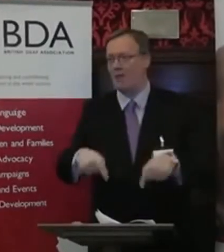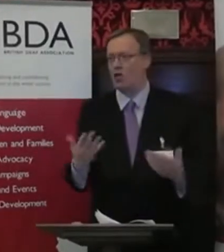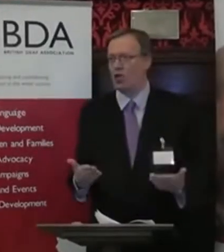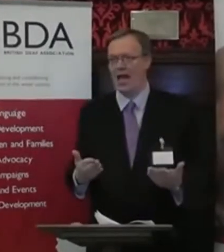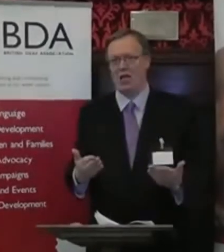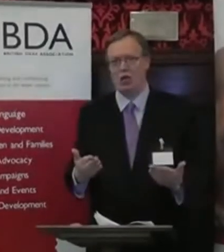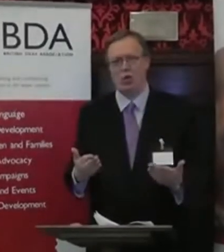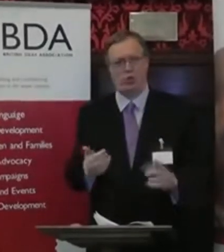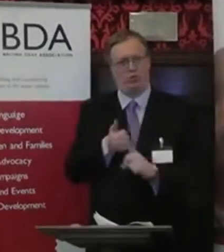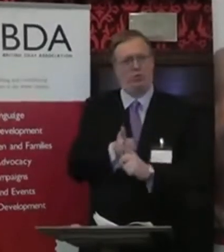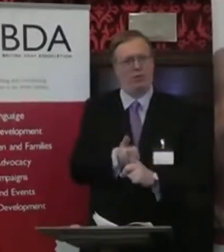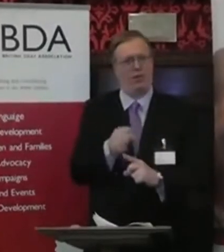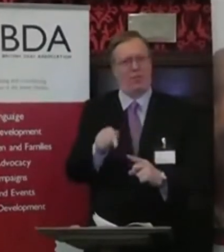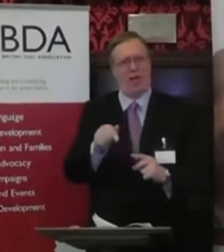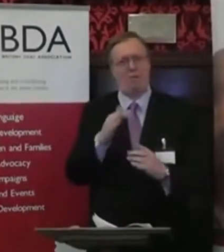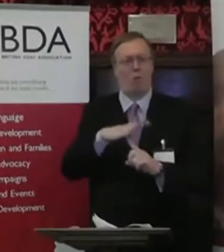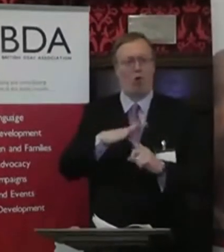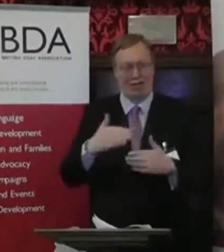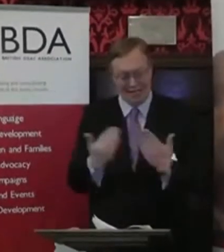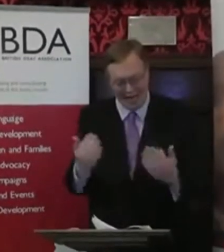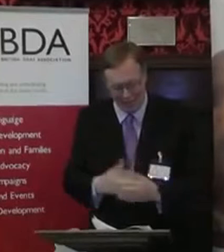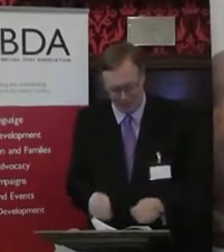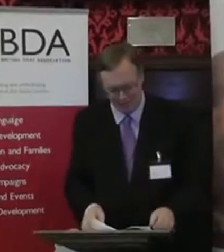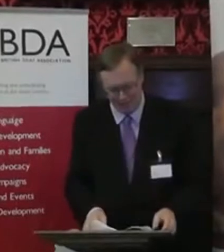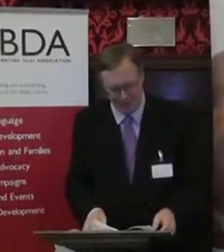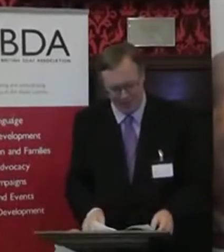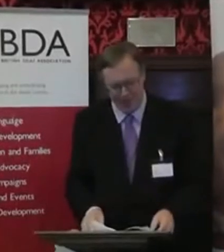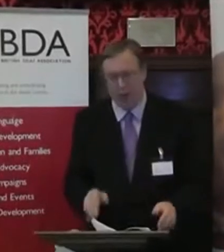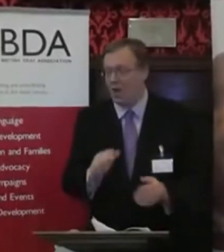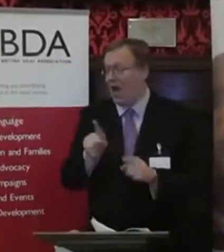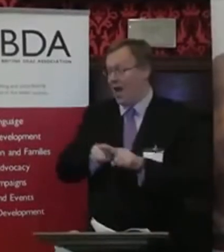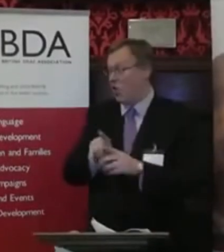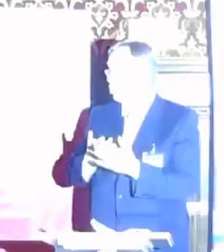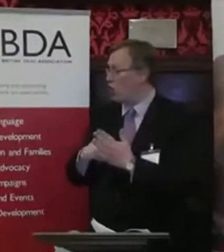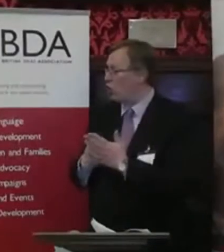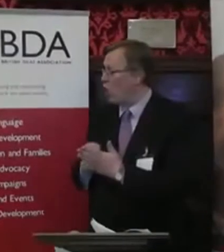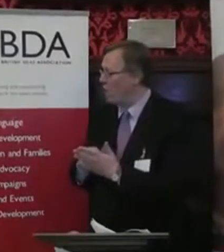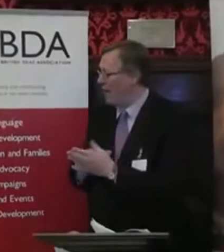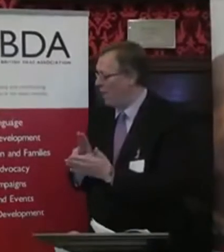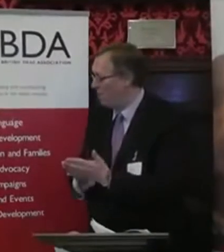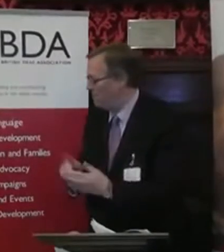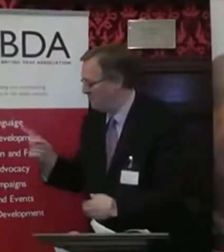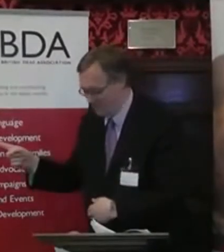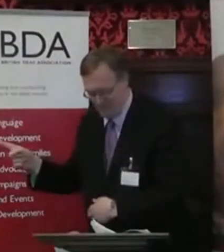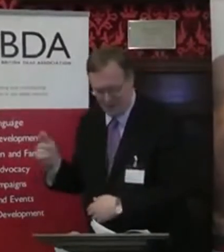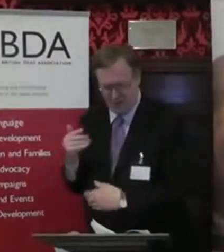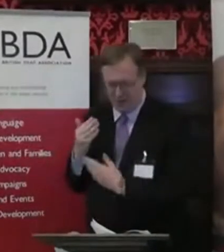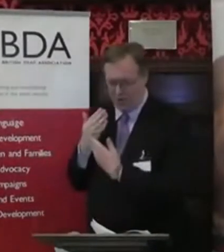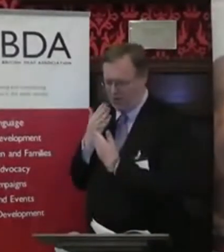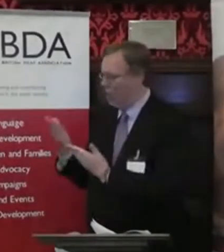Language. On behalf of my fellow Chief Executives, Jan Sheldon of RAD and Jim Edwards of Signature, may I also say how grateful we